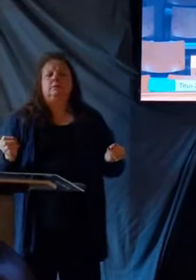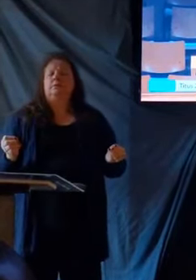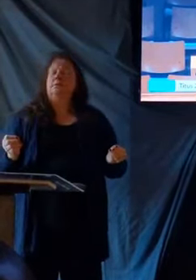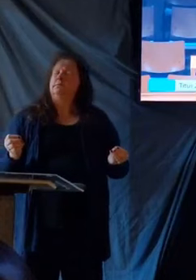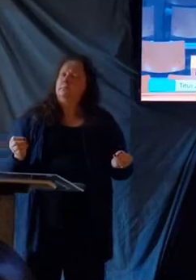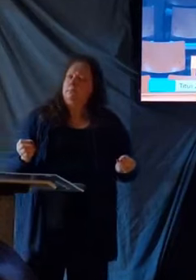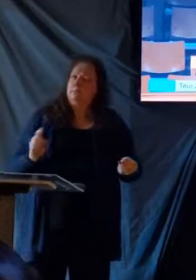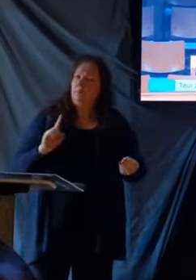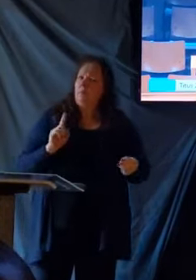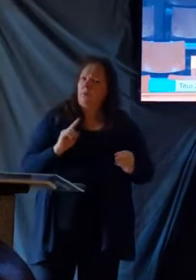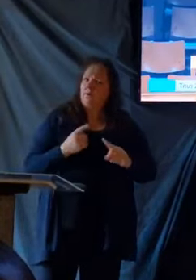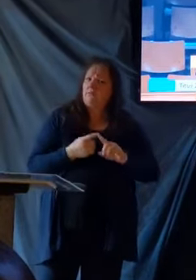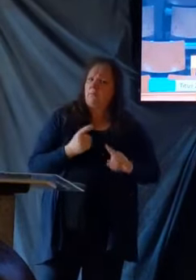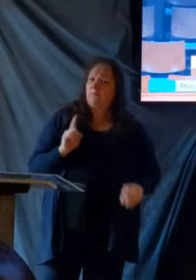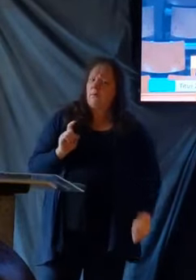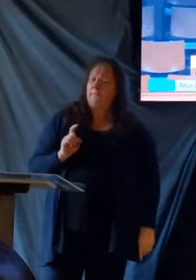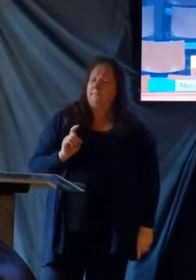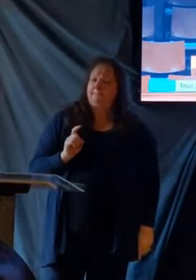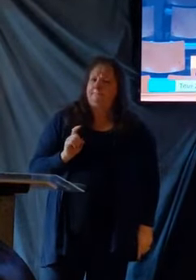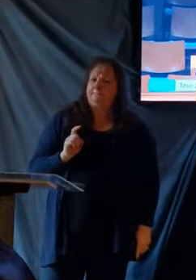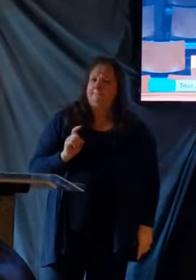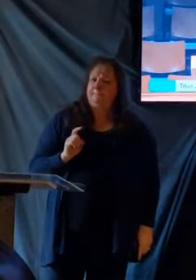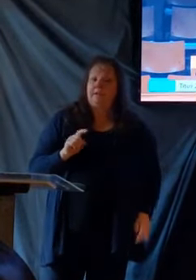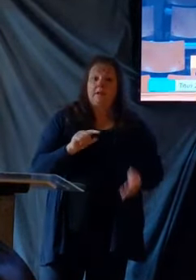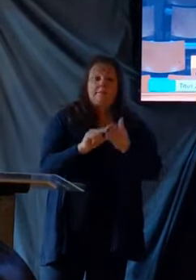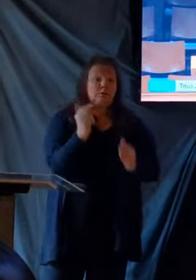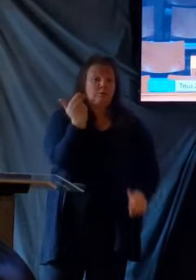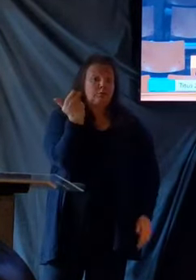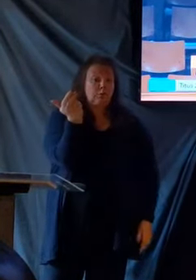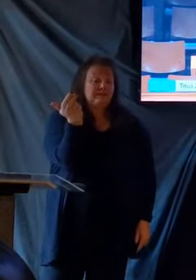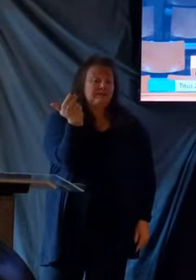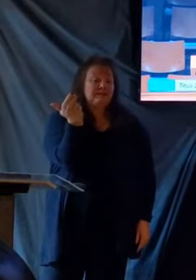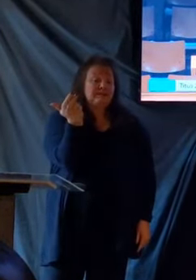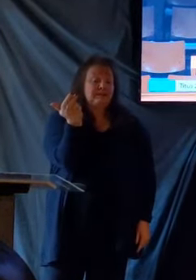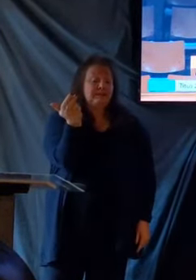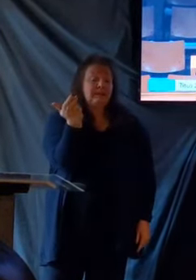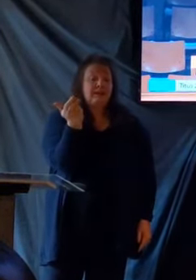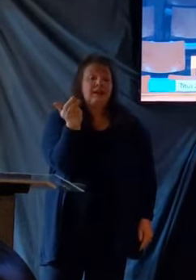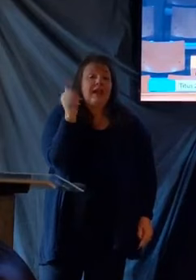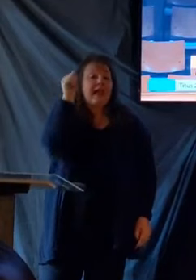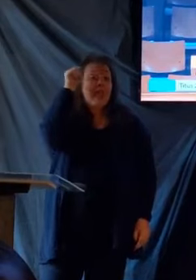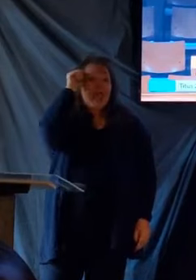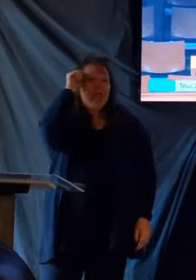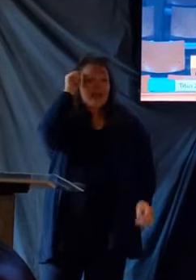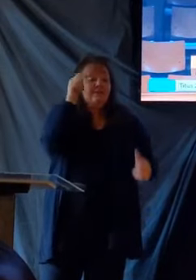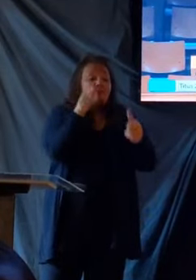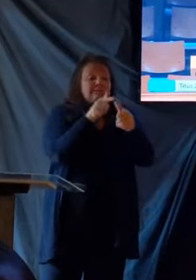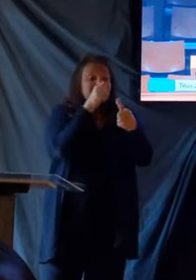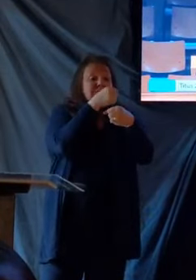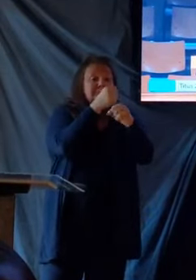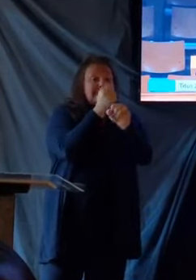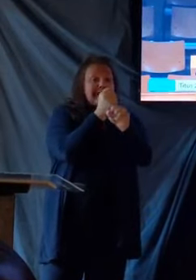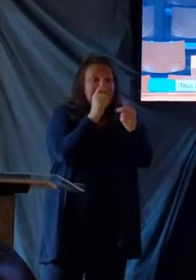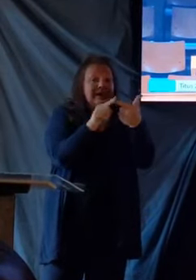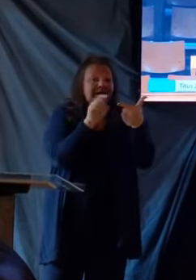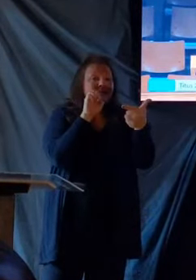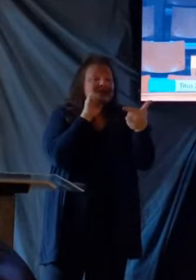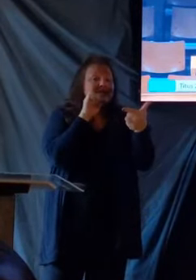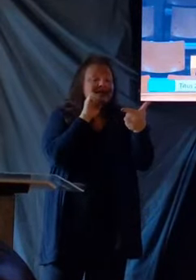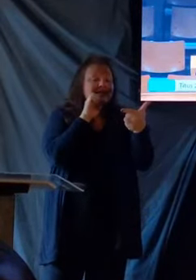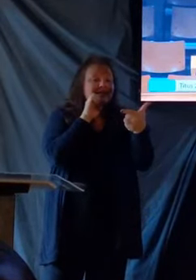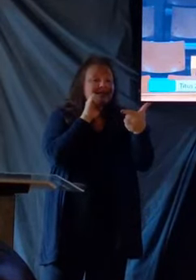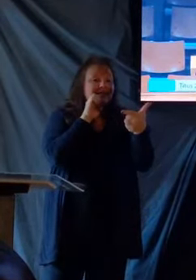to establish this? Verse 13, for it was Adam who was first created than Eve. There was no